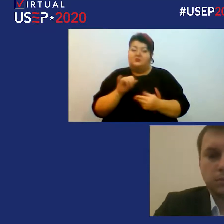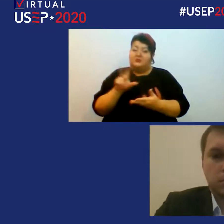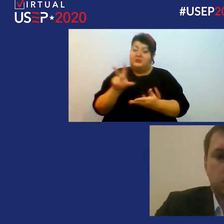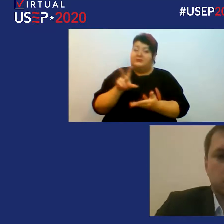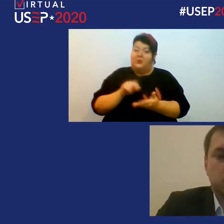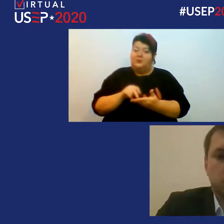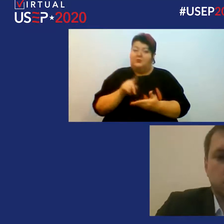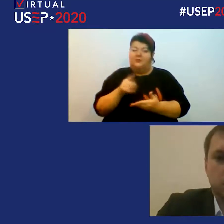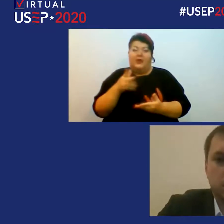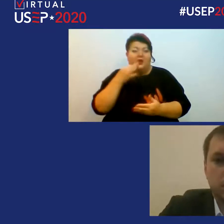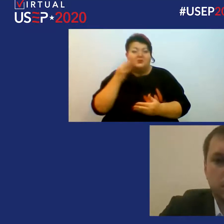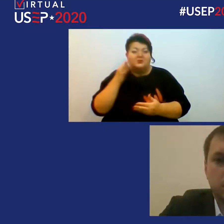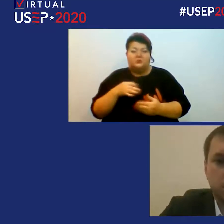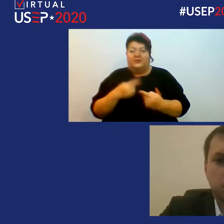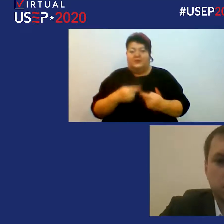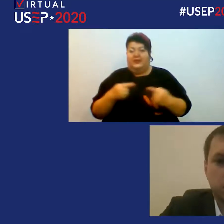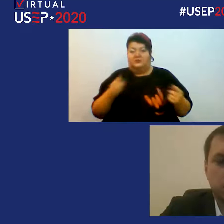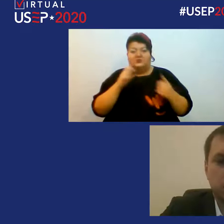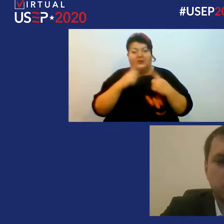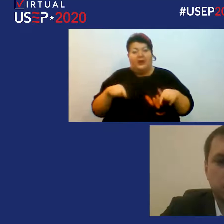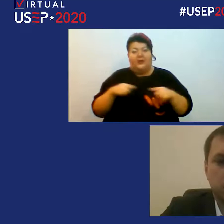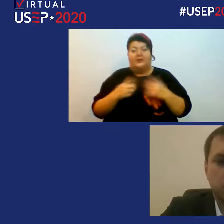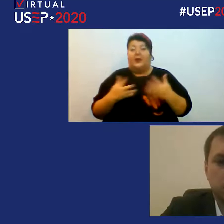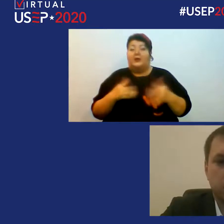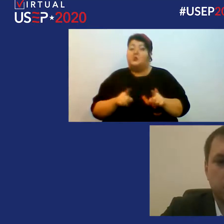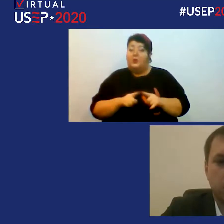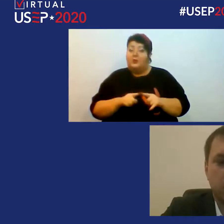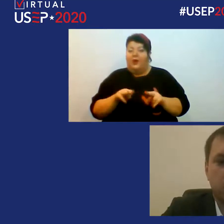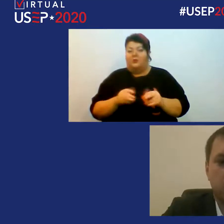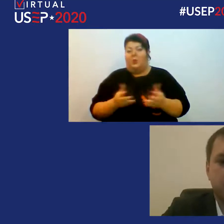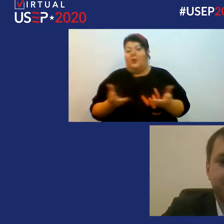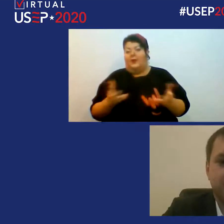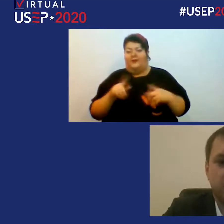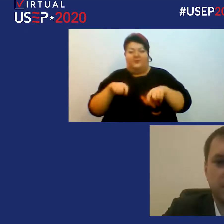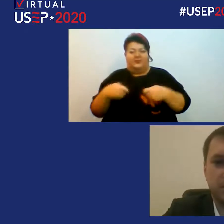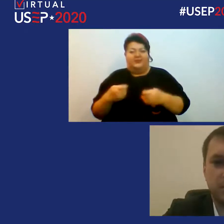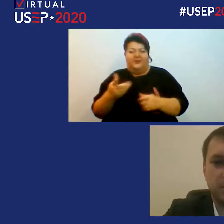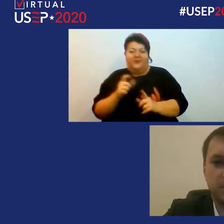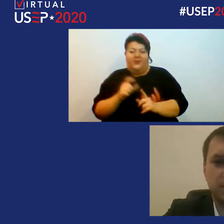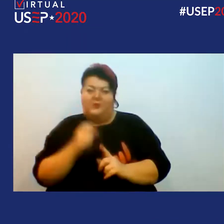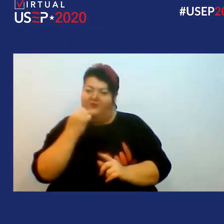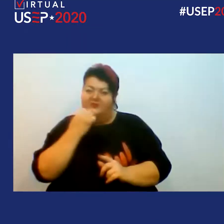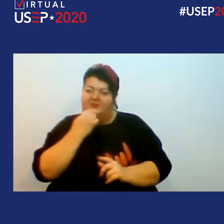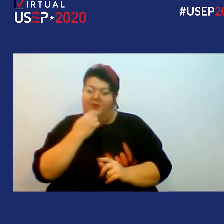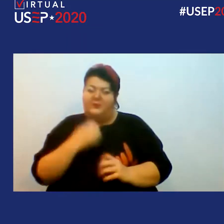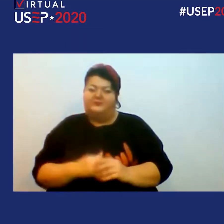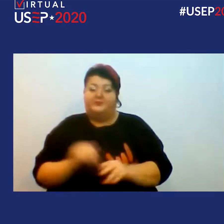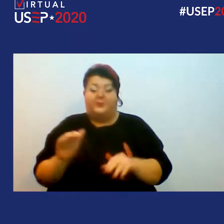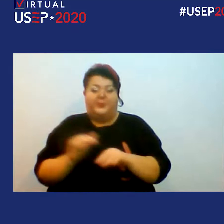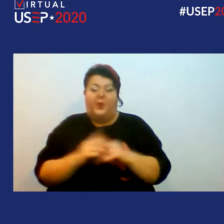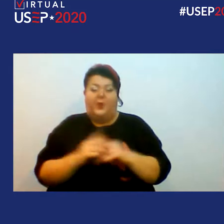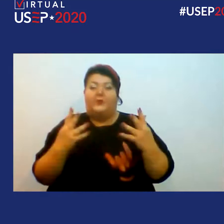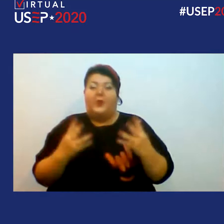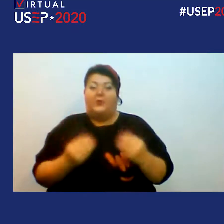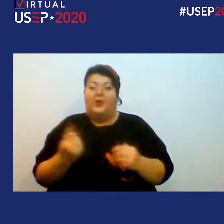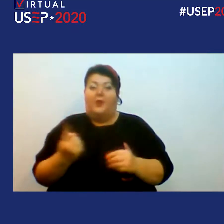protecting the voting rights of people with disabilities. Mr. Serhiy Postivey, what do you do